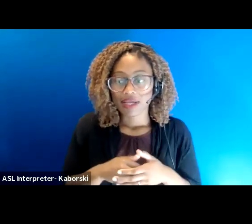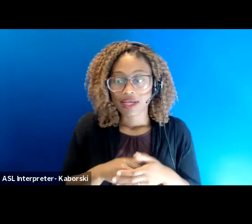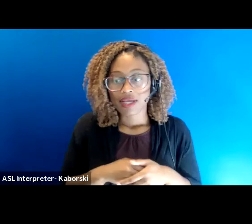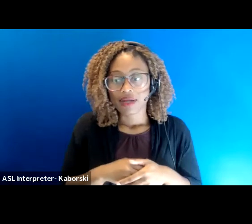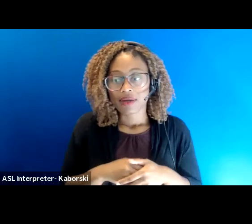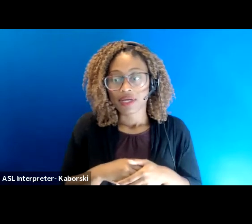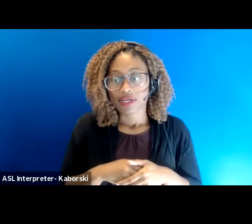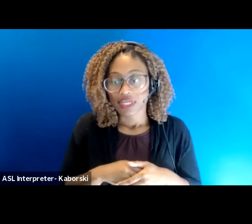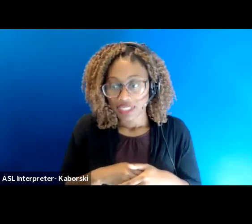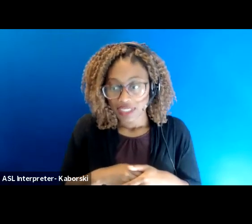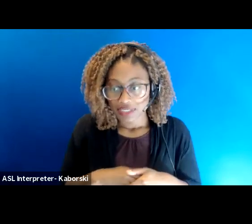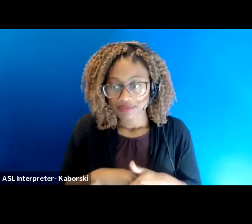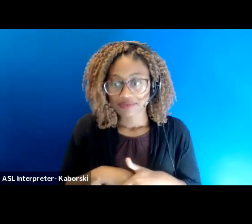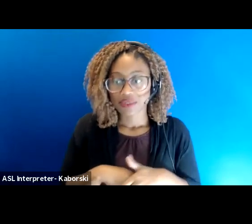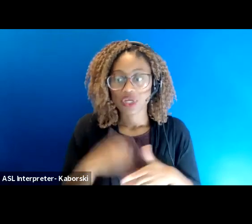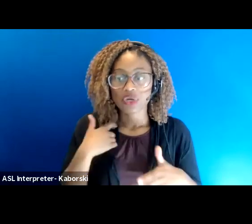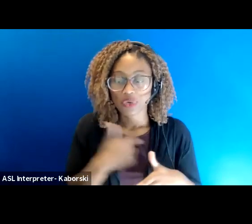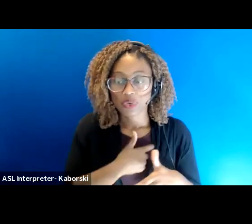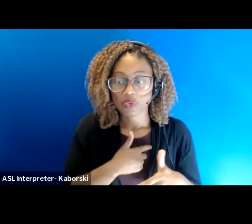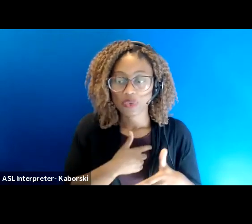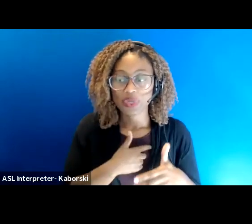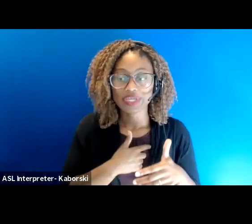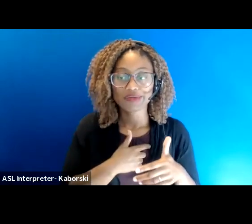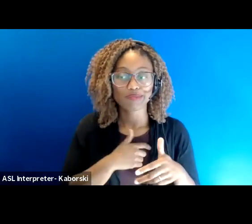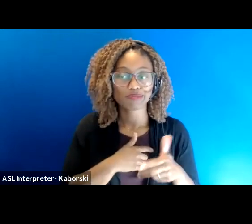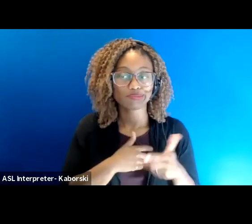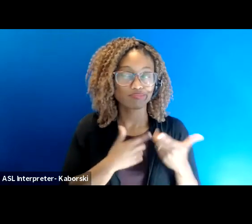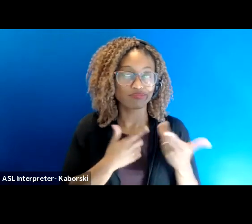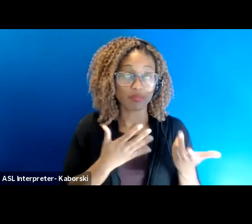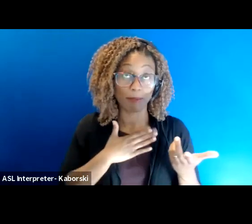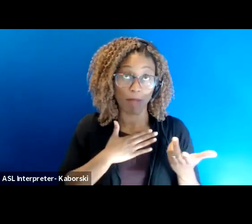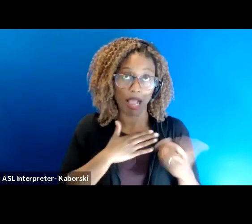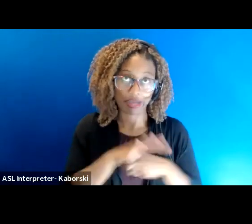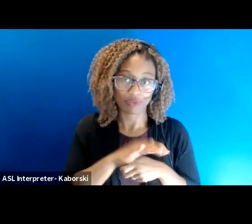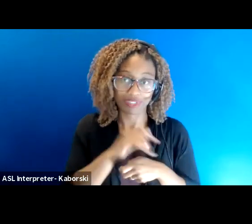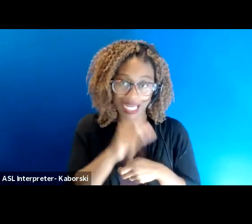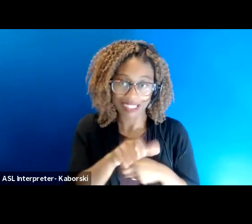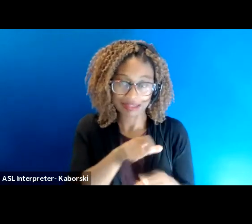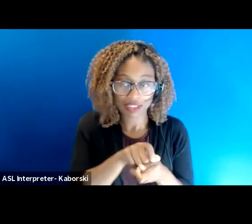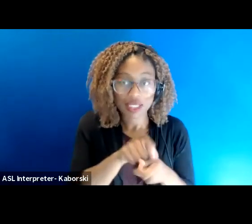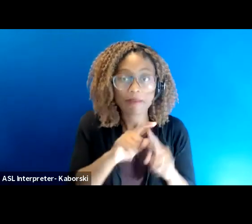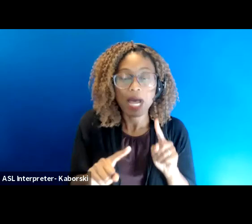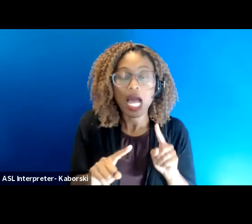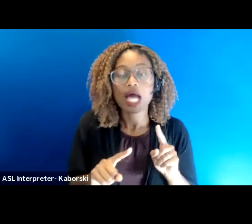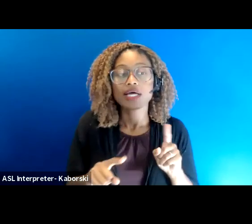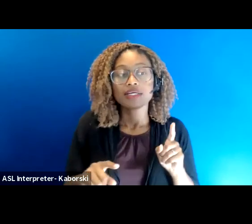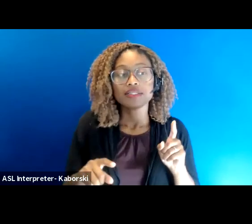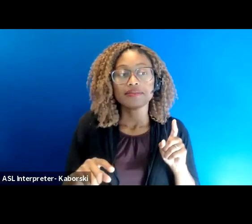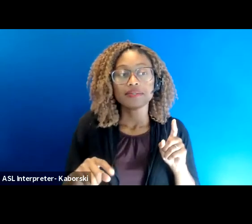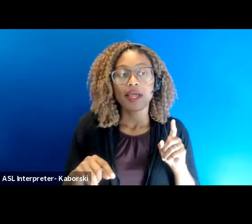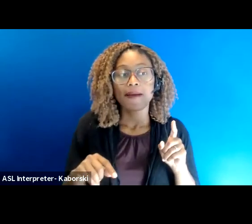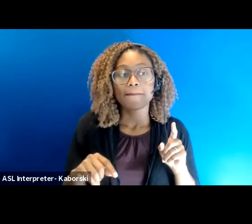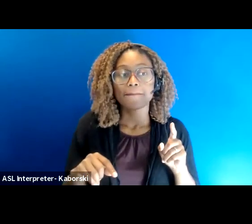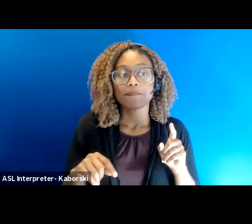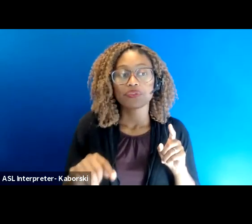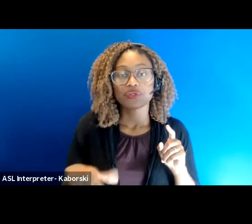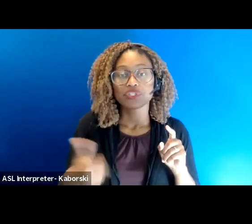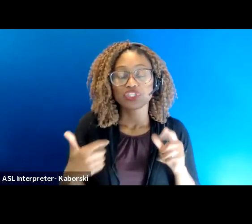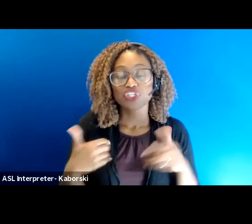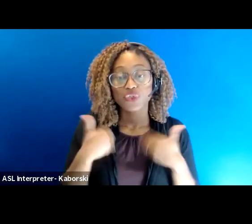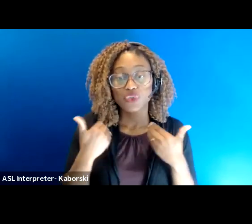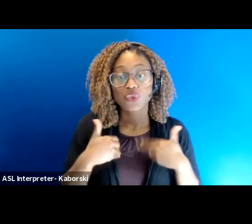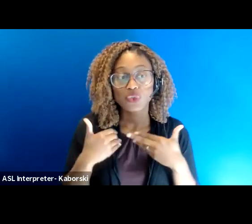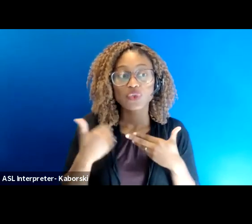actually are been working in not my area so much, but there is a youth